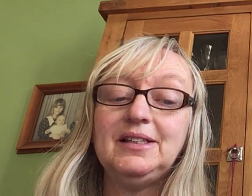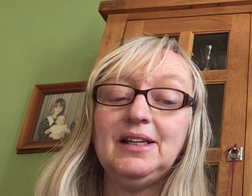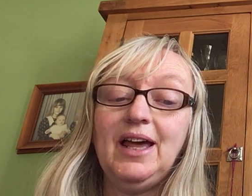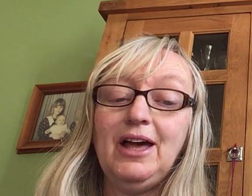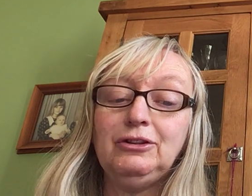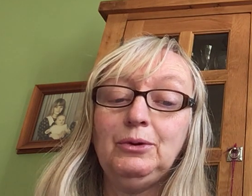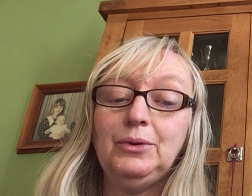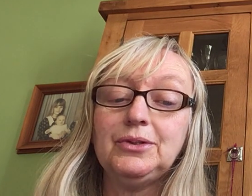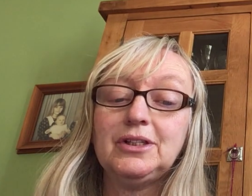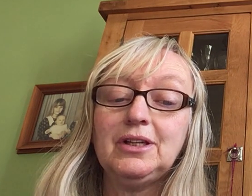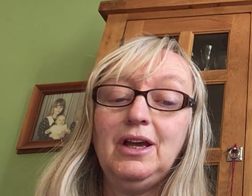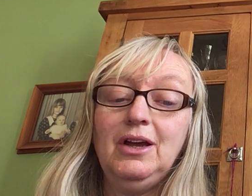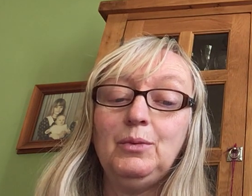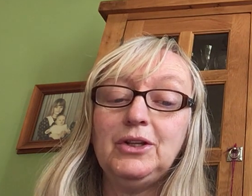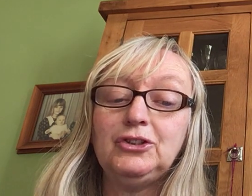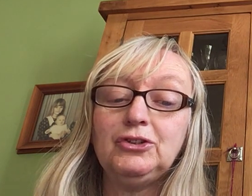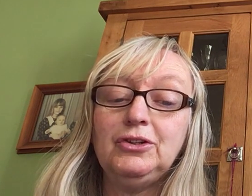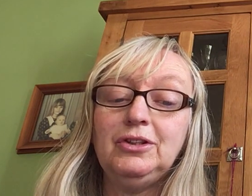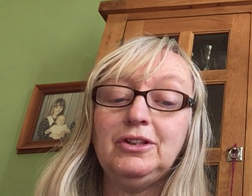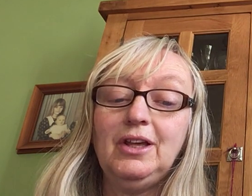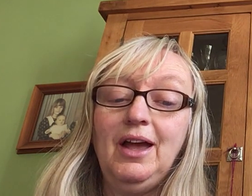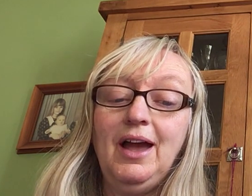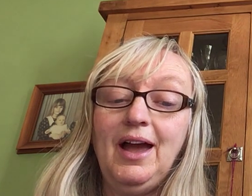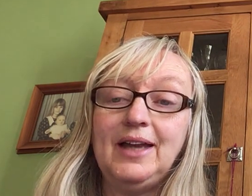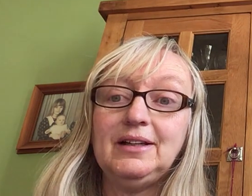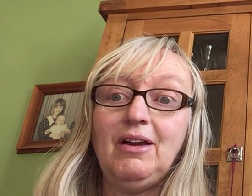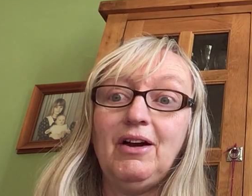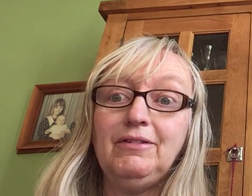still our thoughts with truth and life.